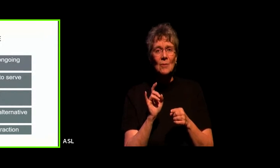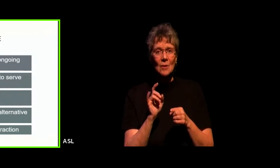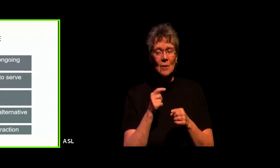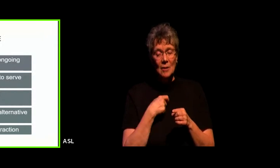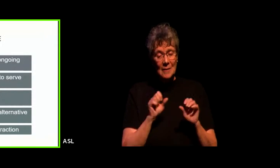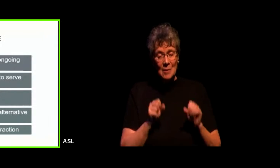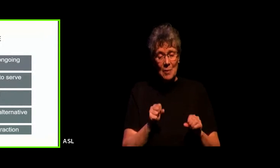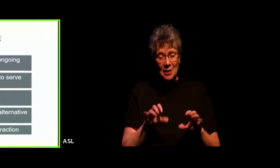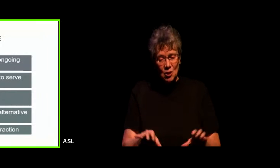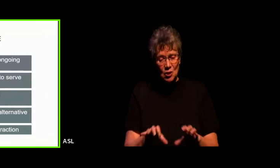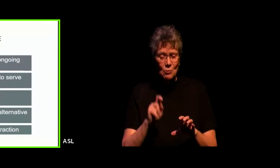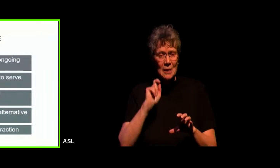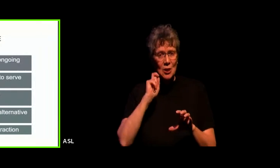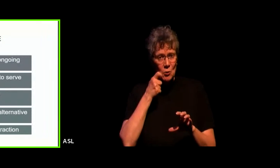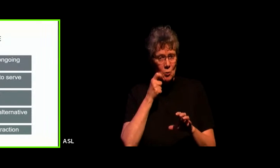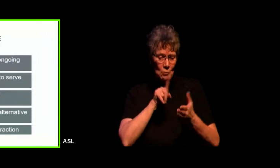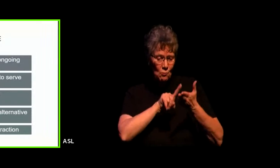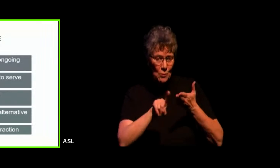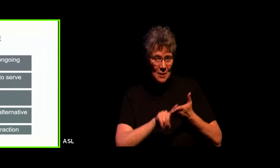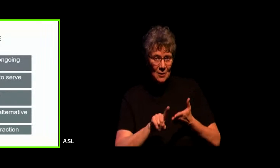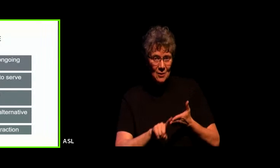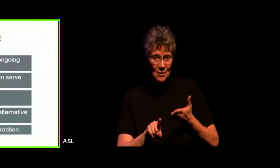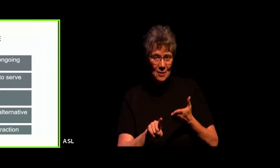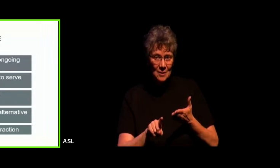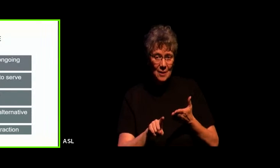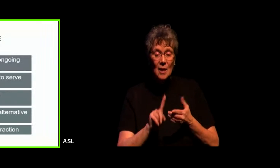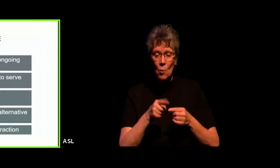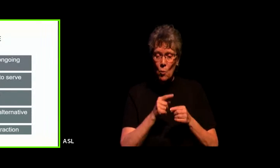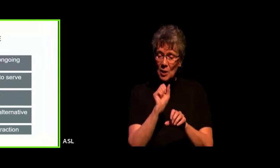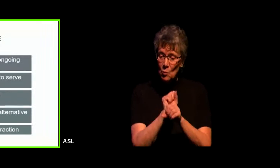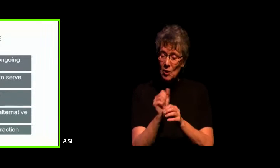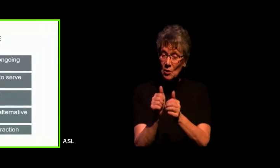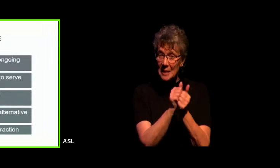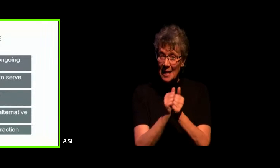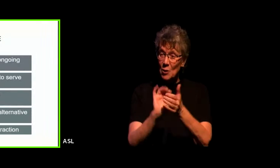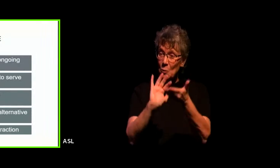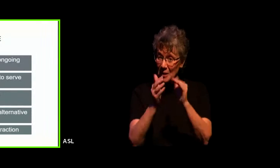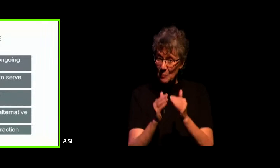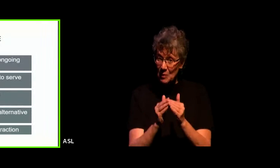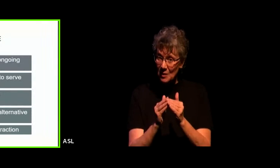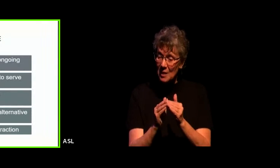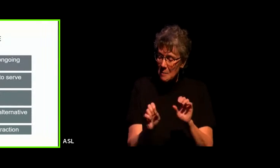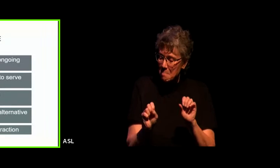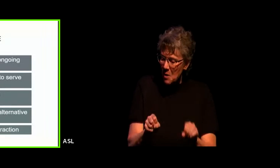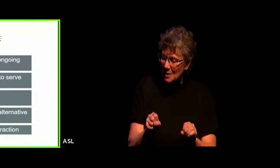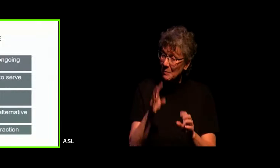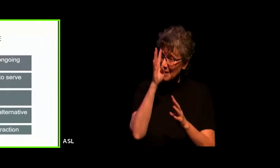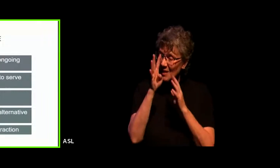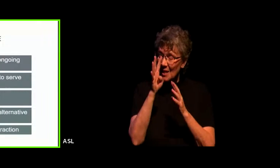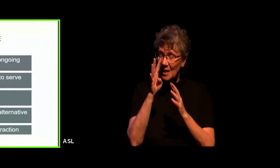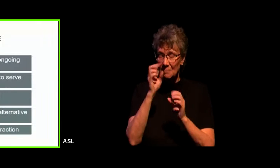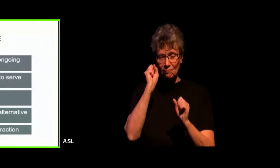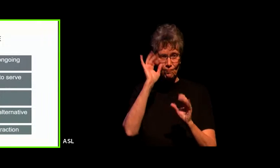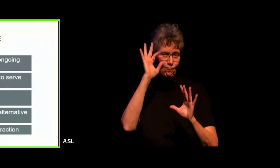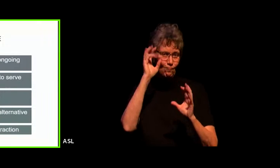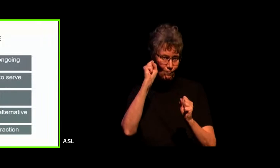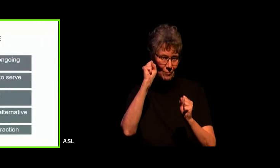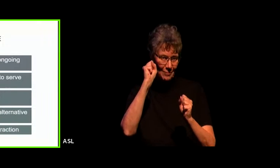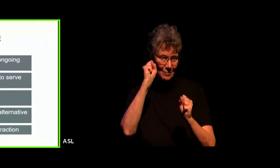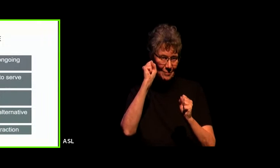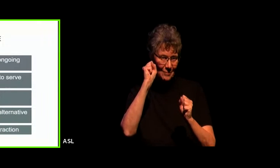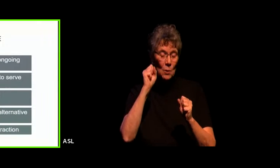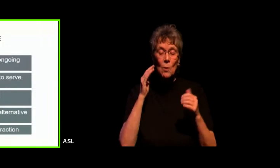the opportunities and the innovation when you work with communities is just mind-blowing. We focus on using archaeological knowledge